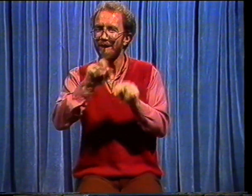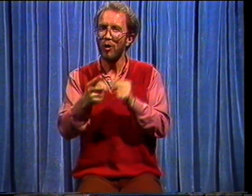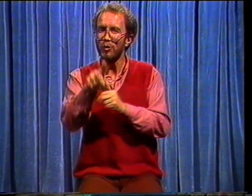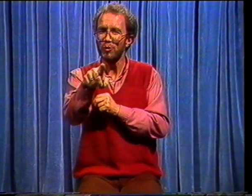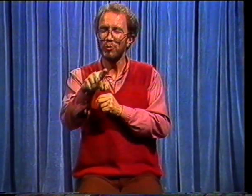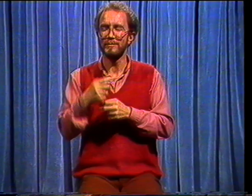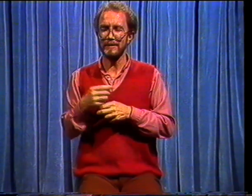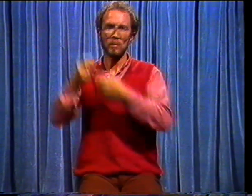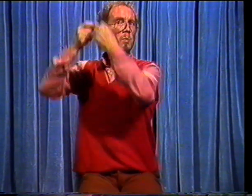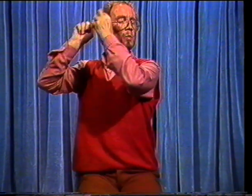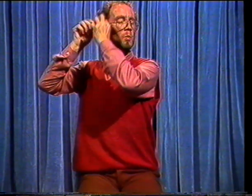it for you.